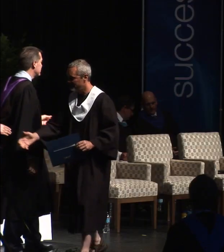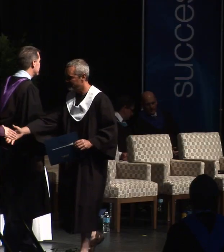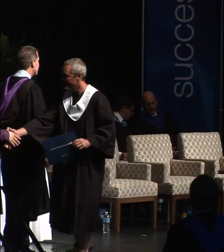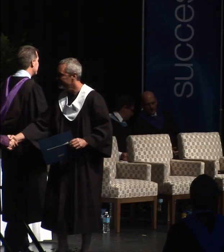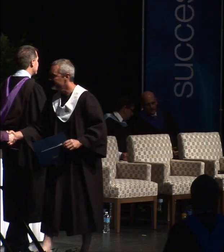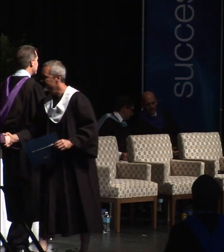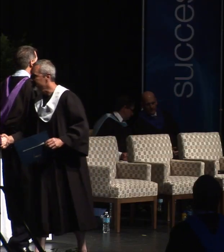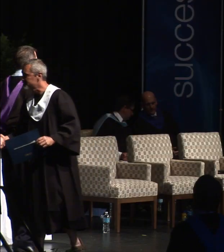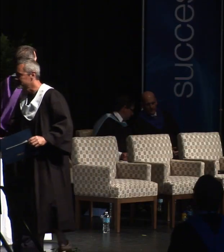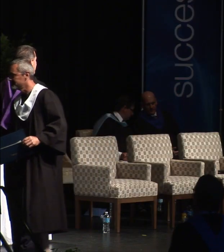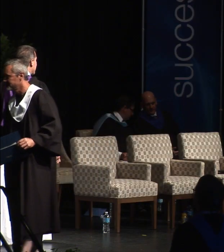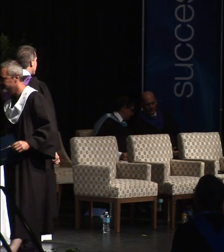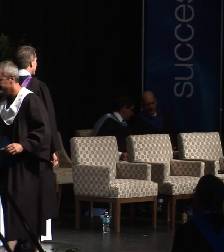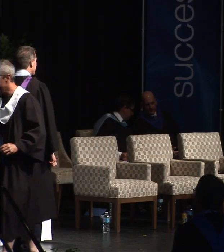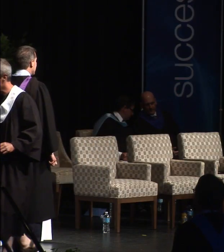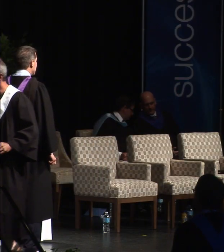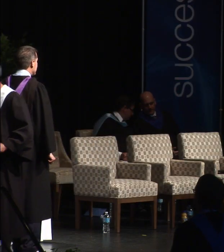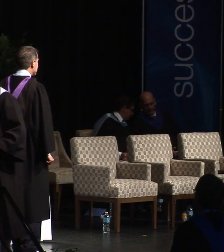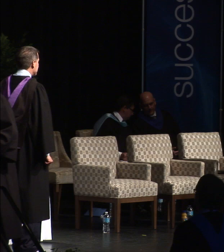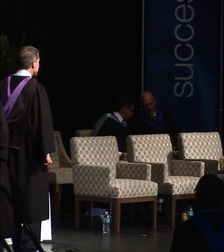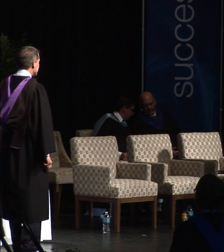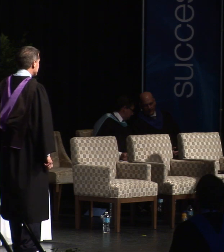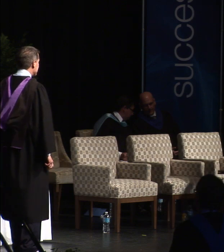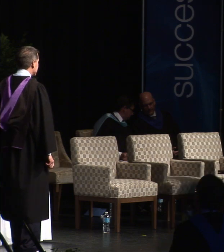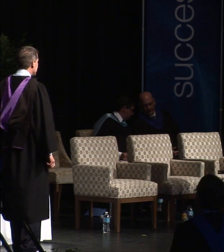Brandon Scott Lewis, honors.